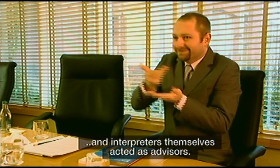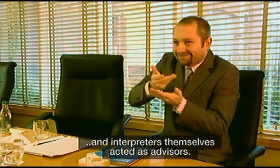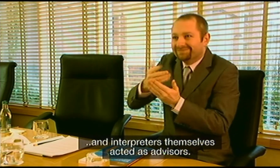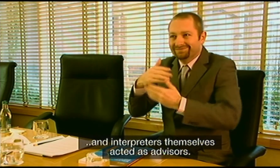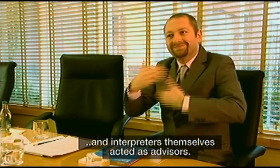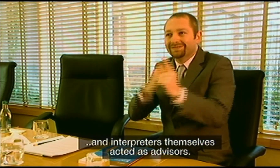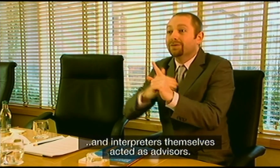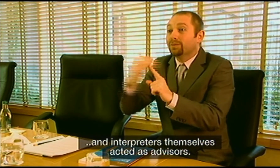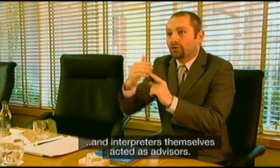advisors.